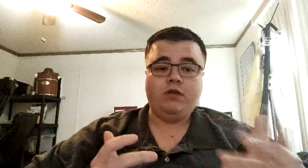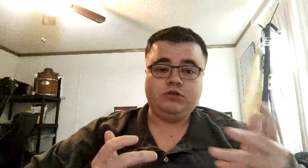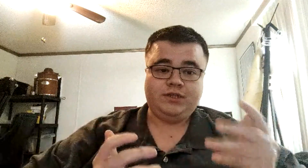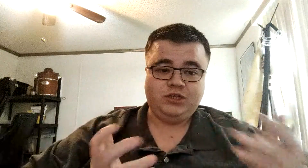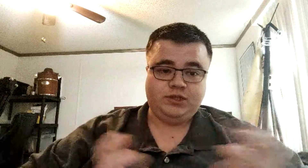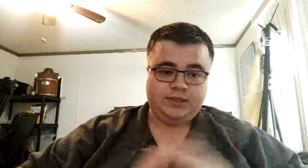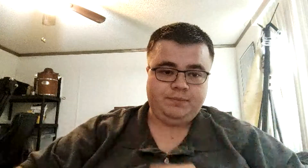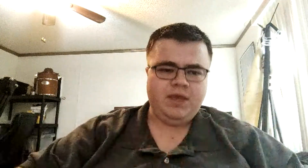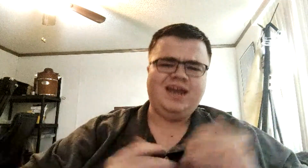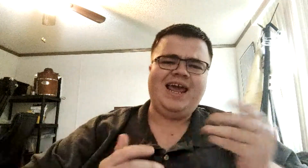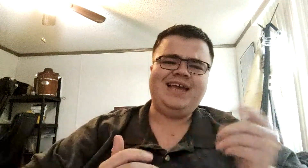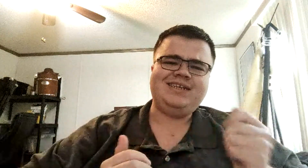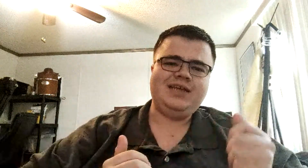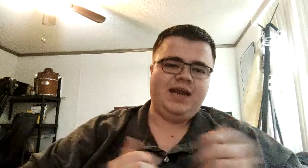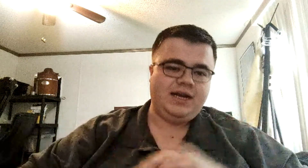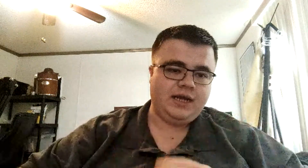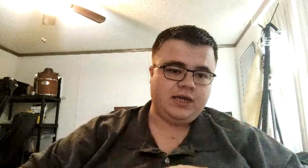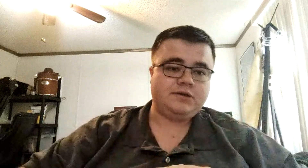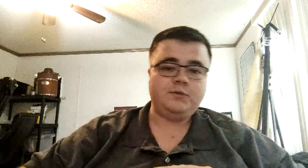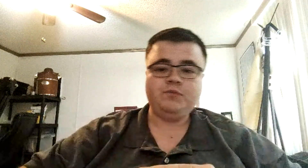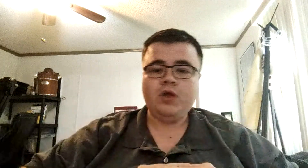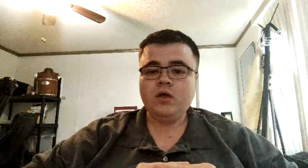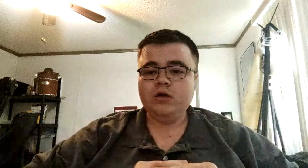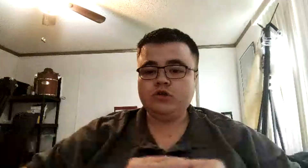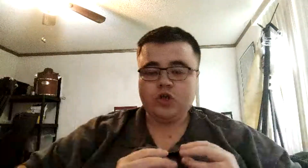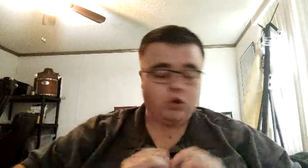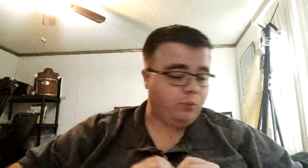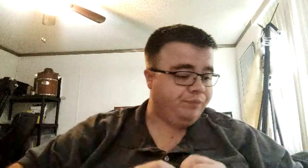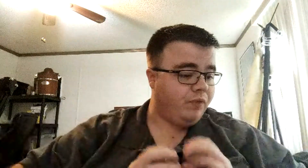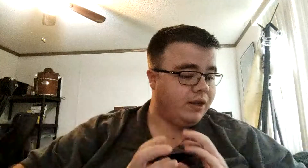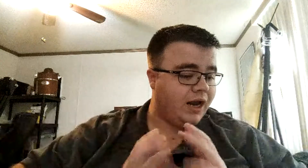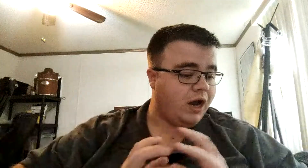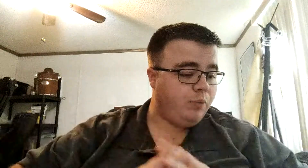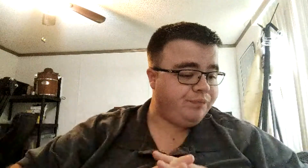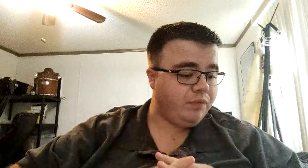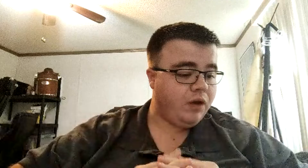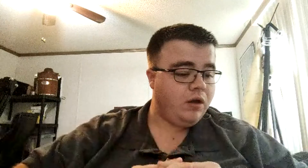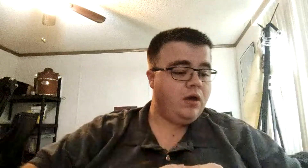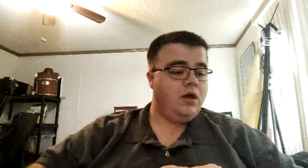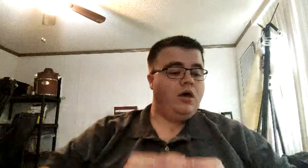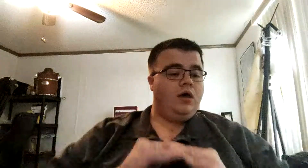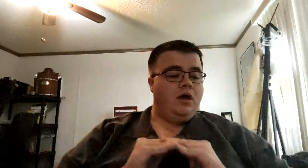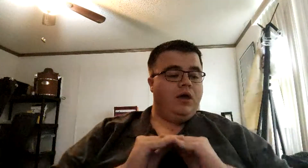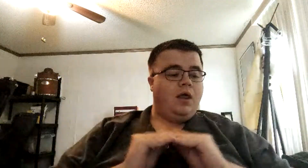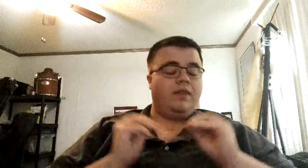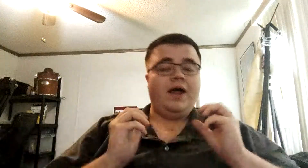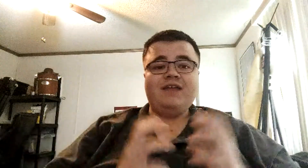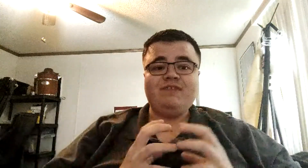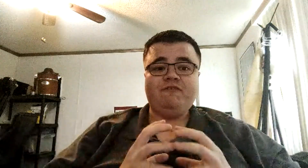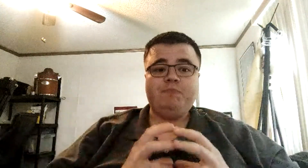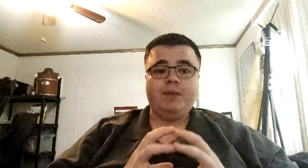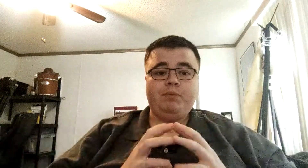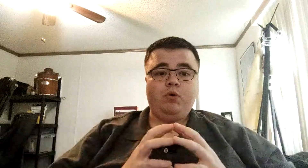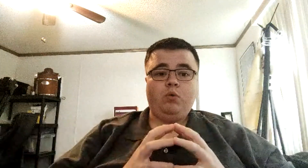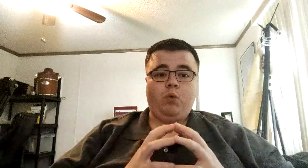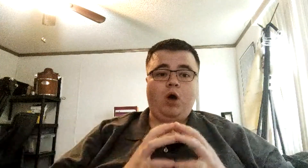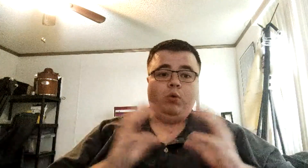father's things in 1888. So now a lot of deaf people